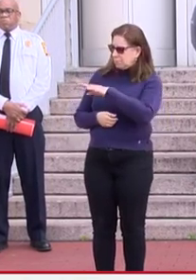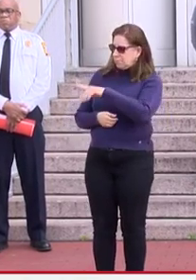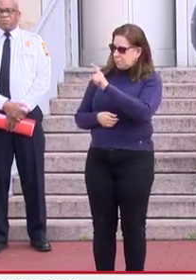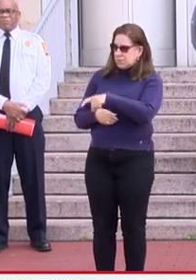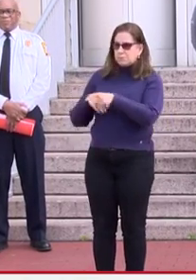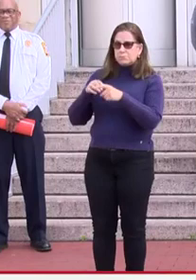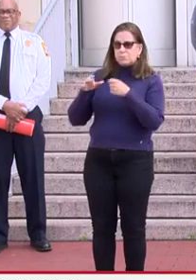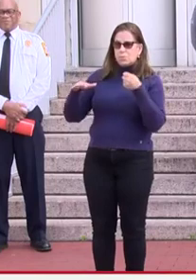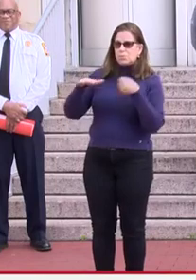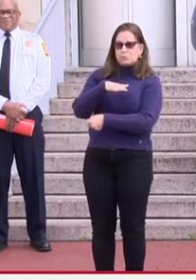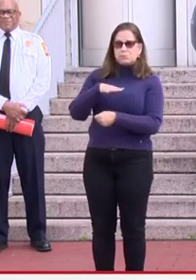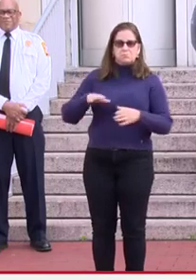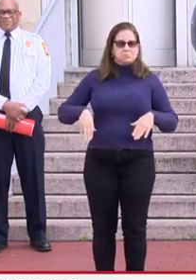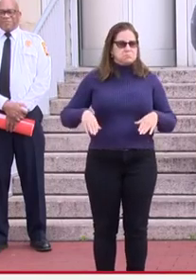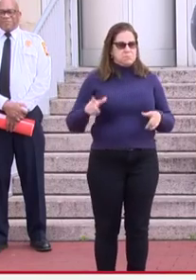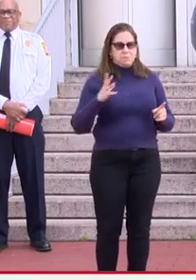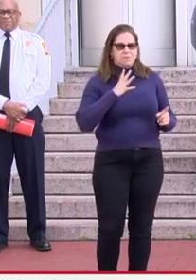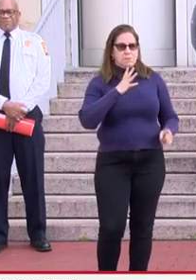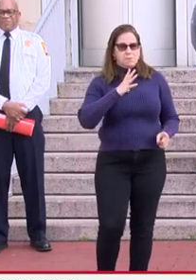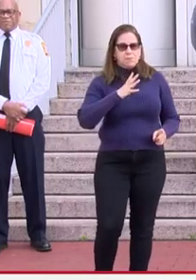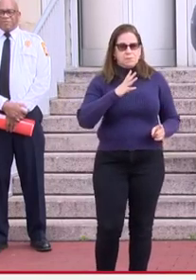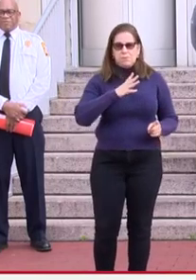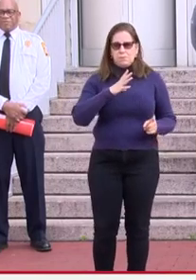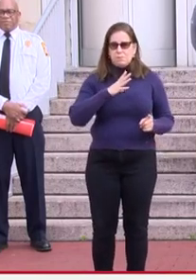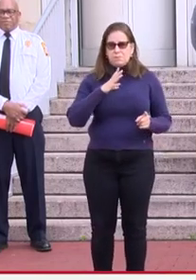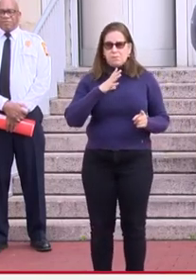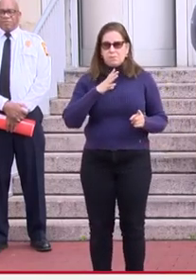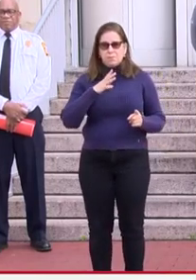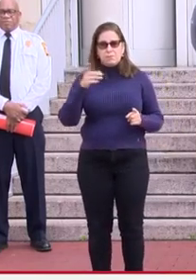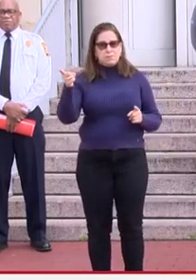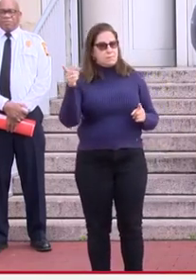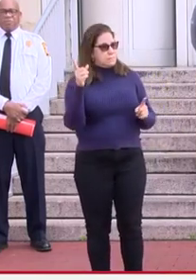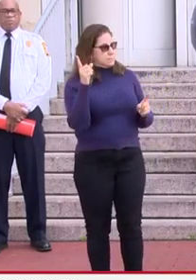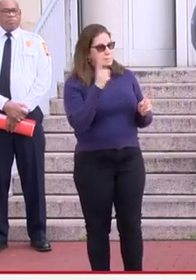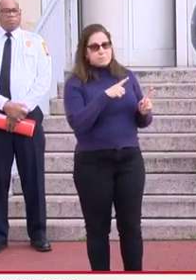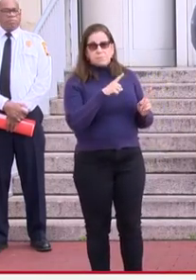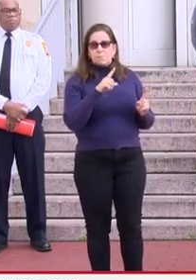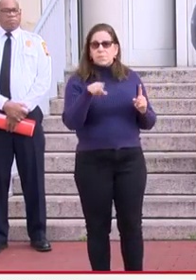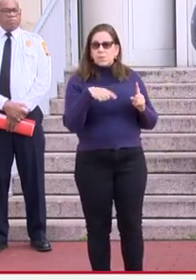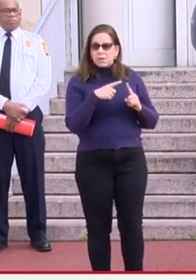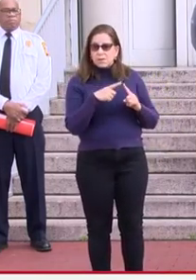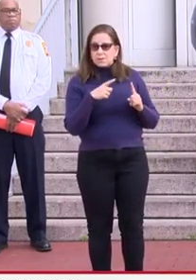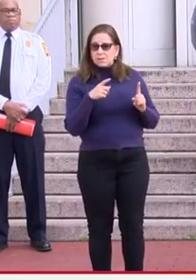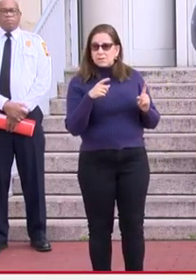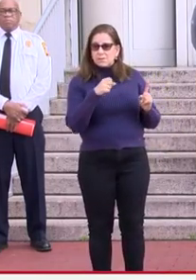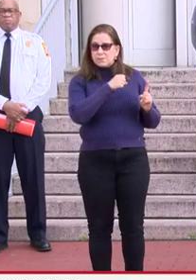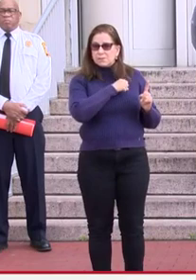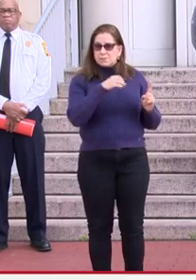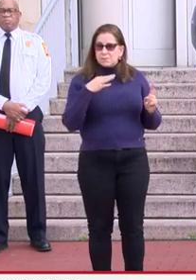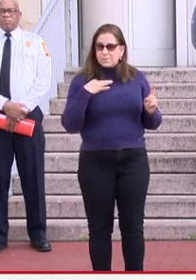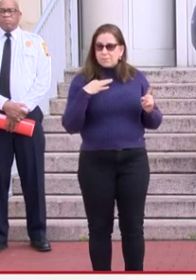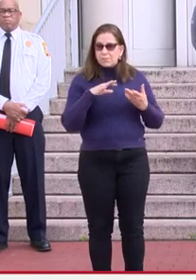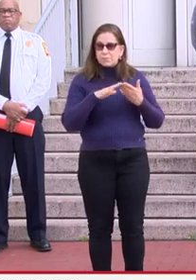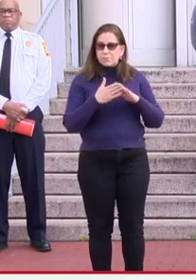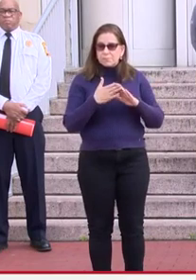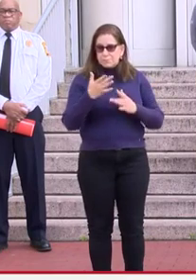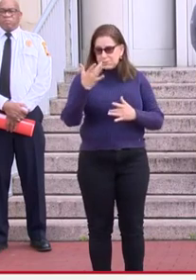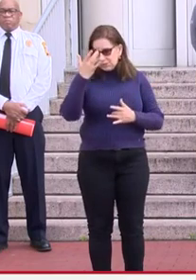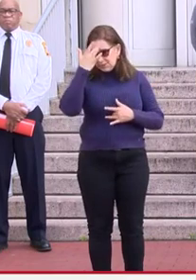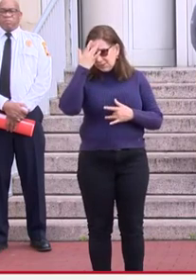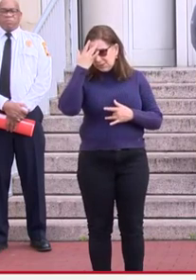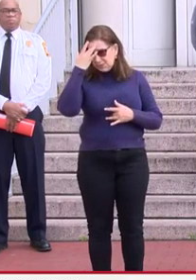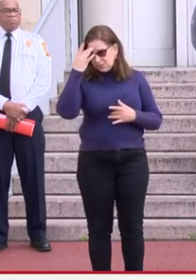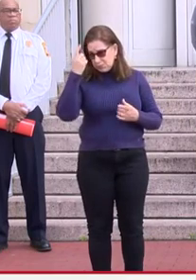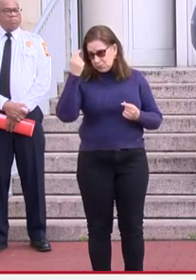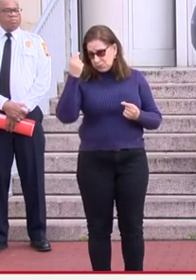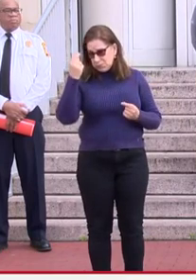I mean, I'm wondering at what point can this become a staffing issue, right? If you have officers who may be sick, or maybe with